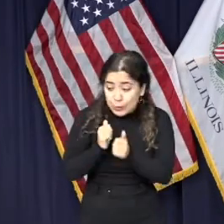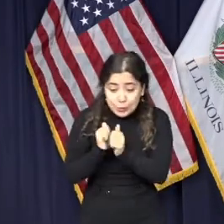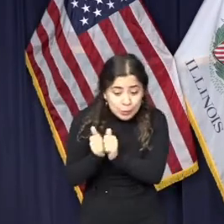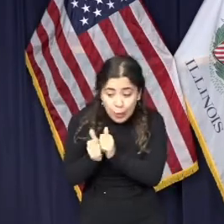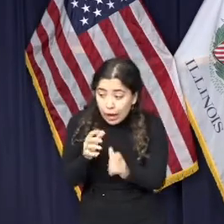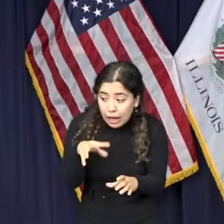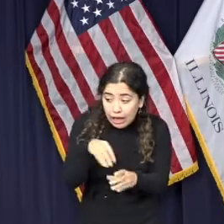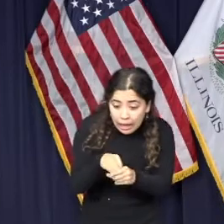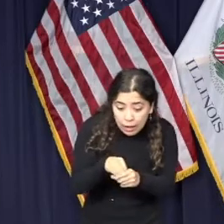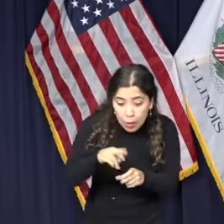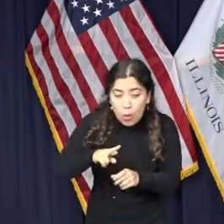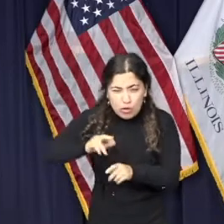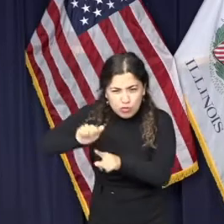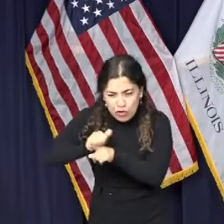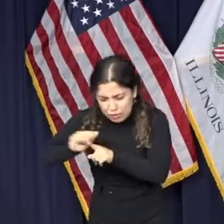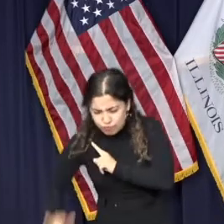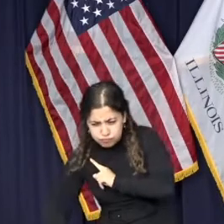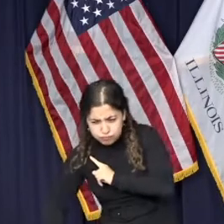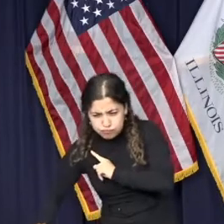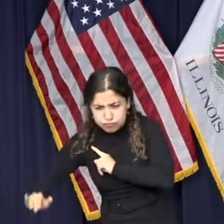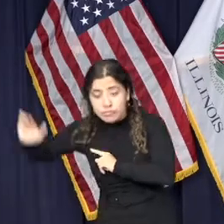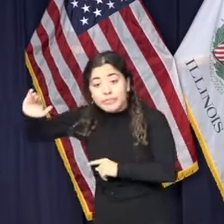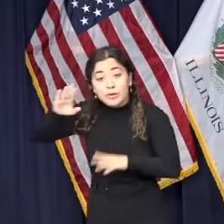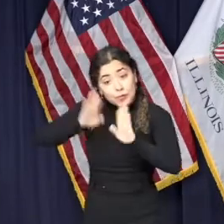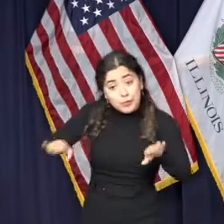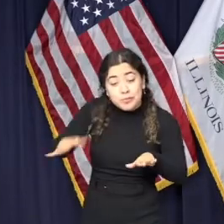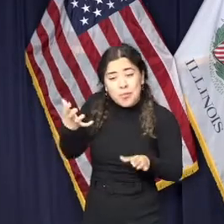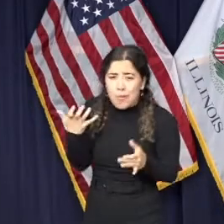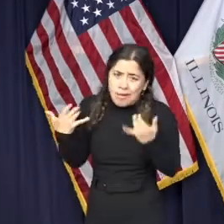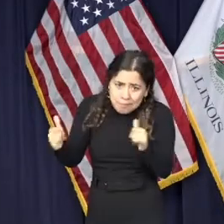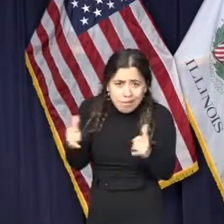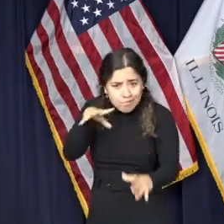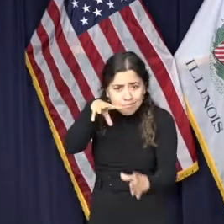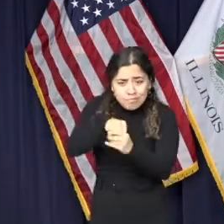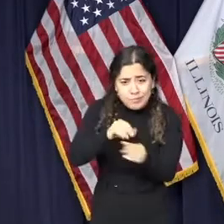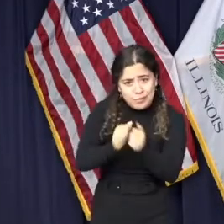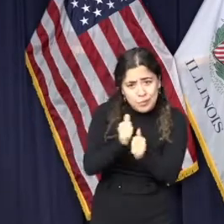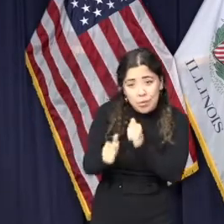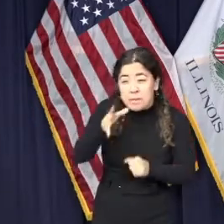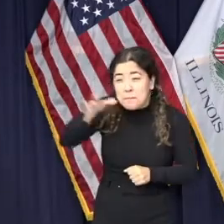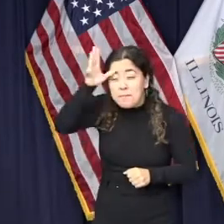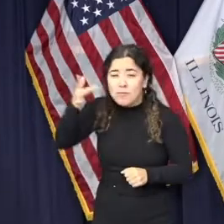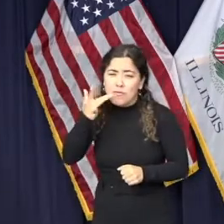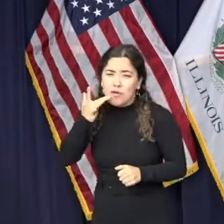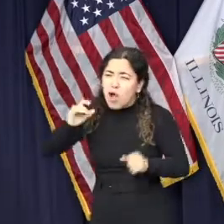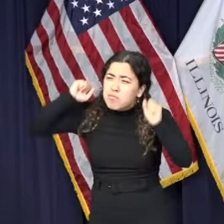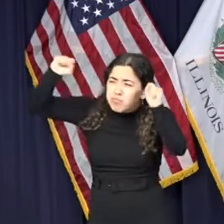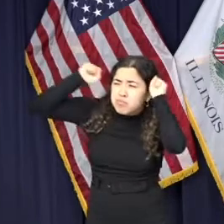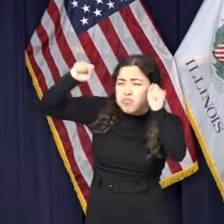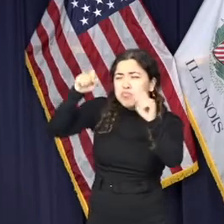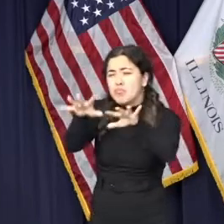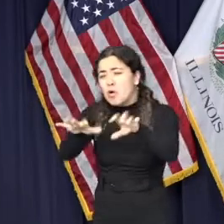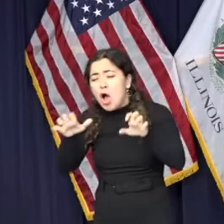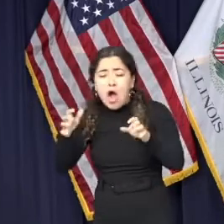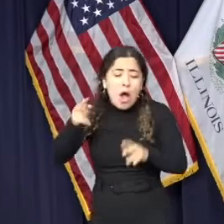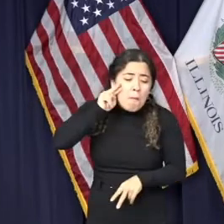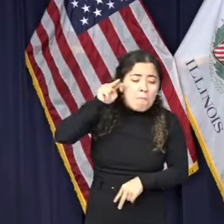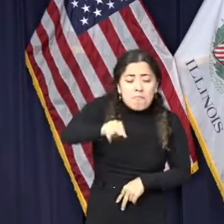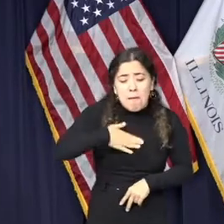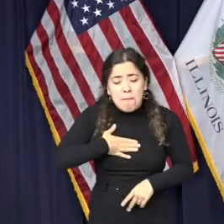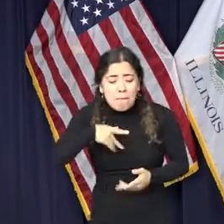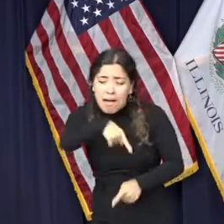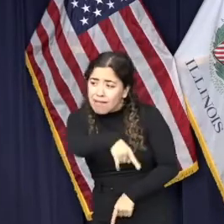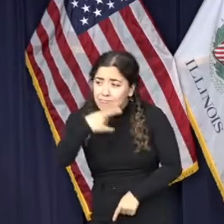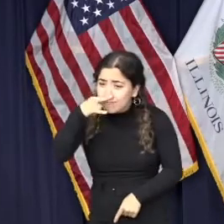kids want to play sports. Parents want to cheer from the stands and watch the kids succeed and offer some